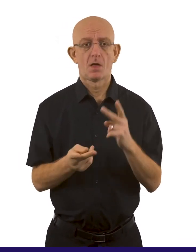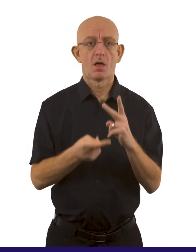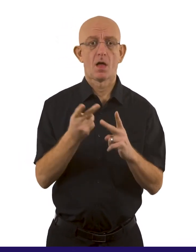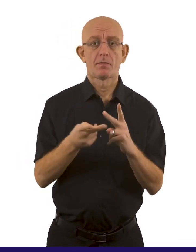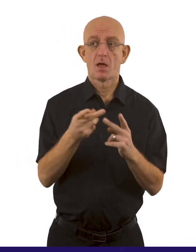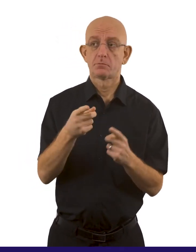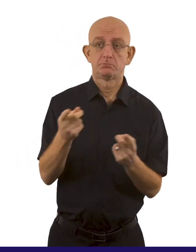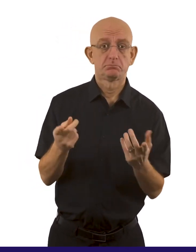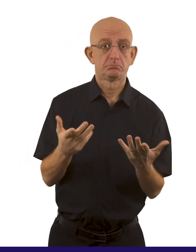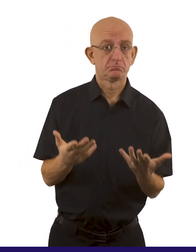Other.